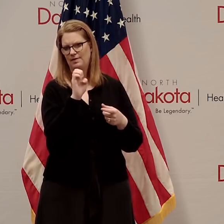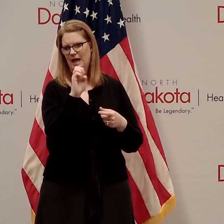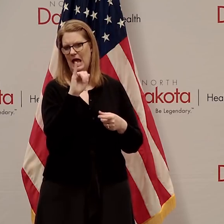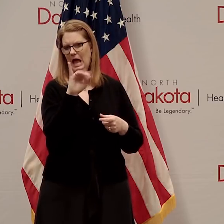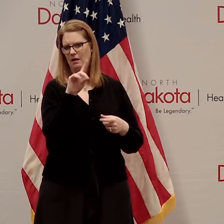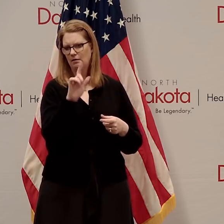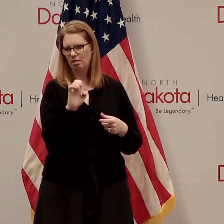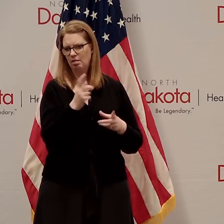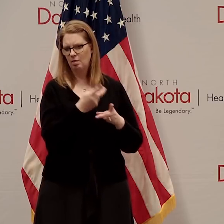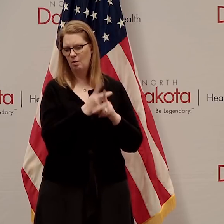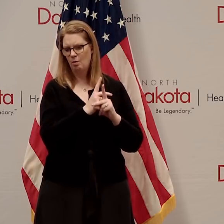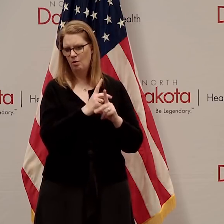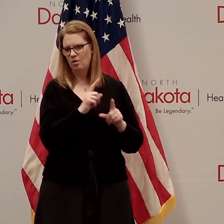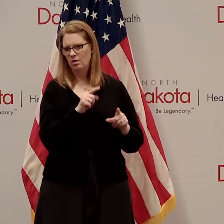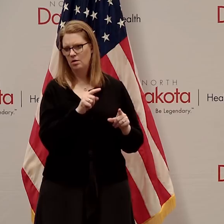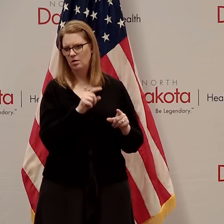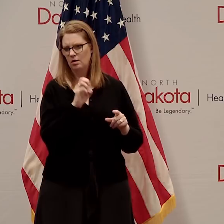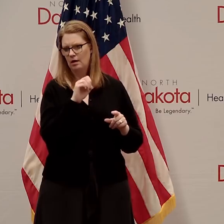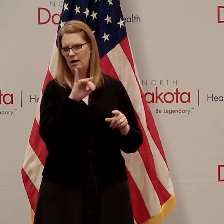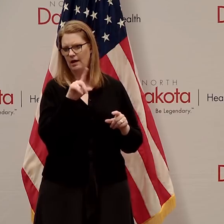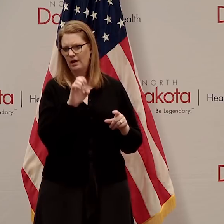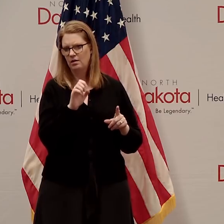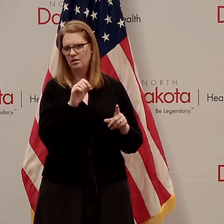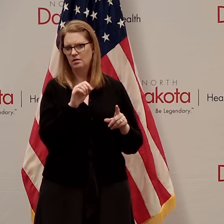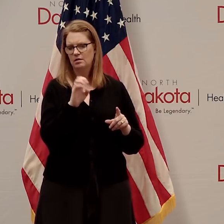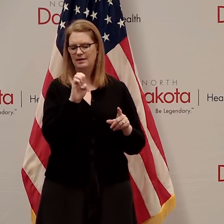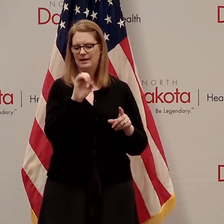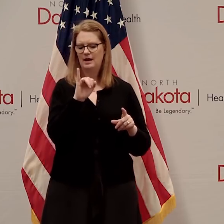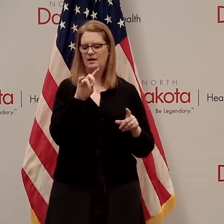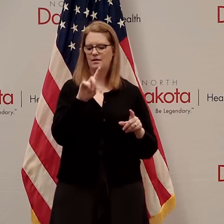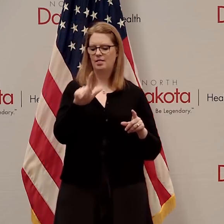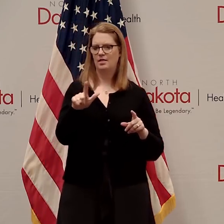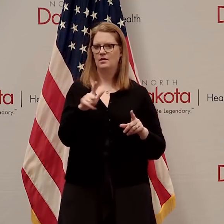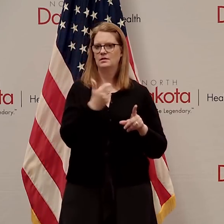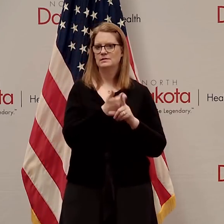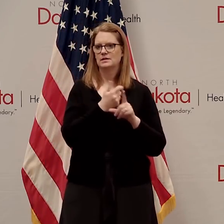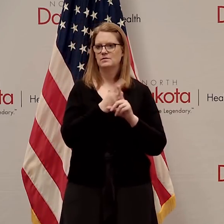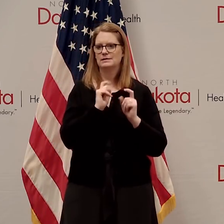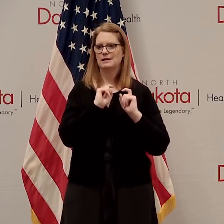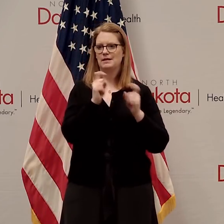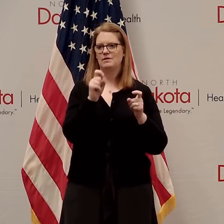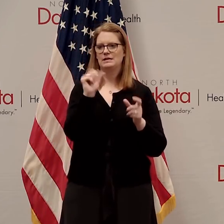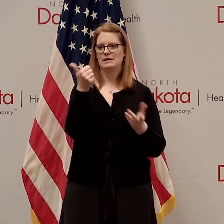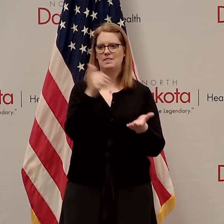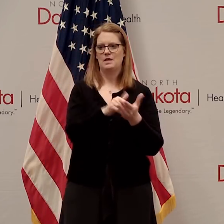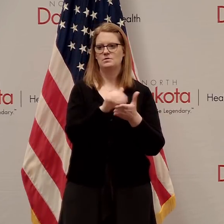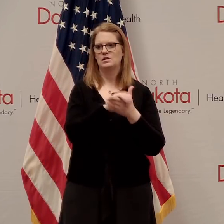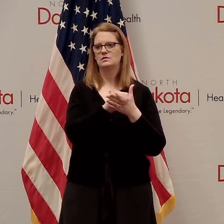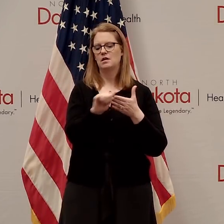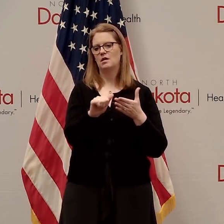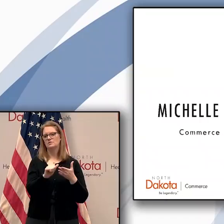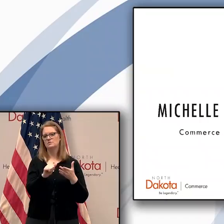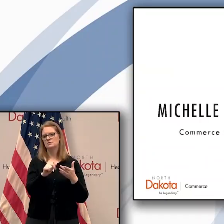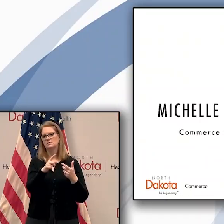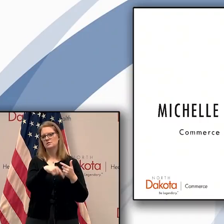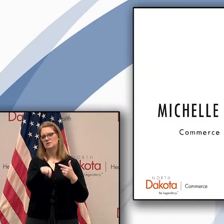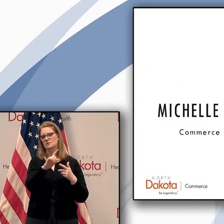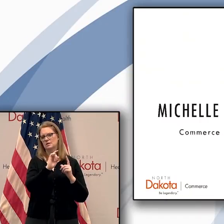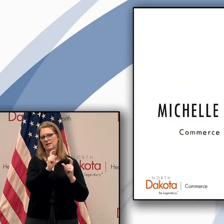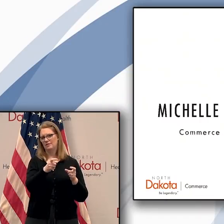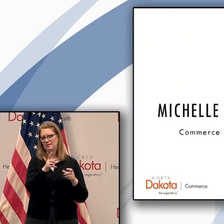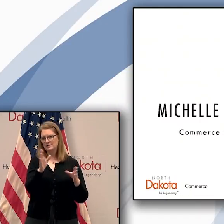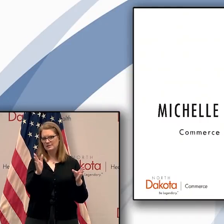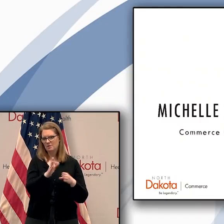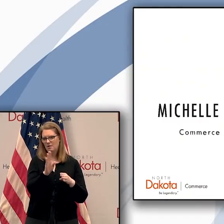Is the fact that EIDL was first sold as being handing out $10,000 to small businesses, giving some of these businesses false